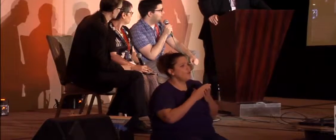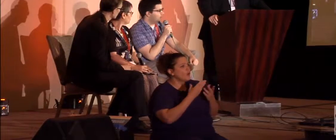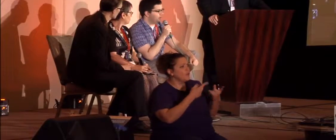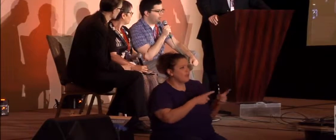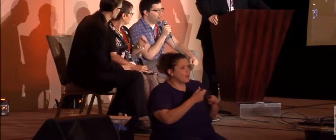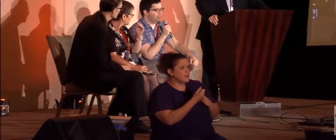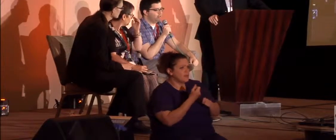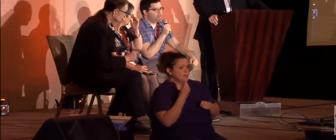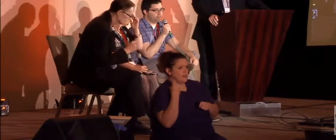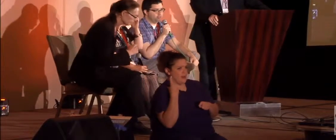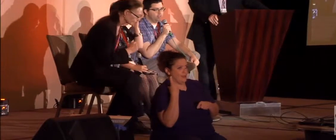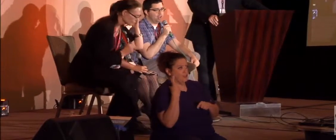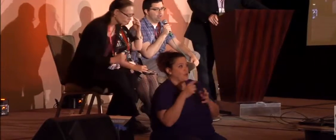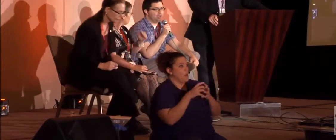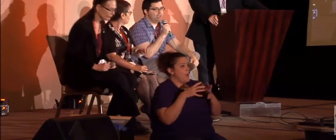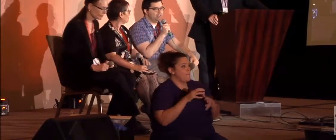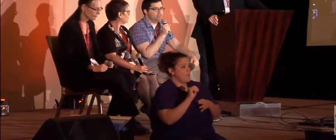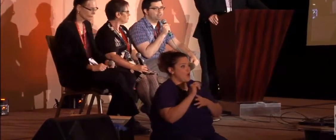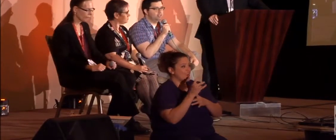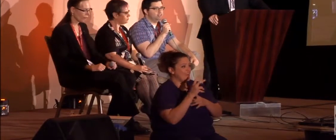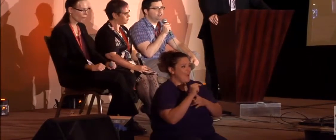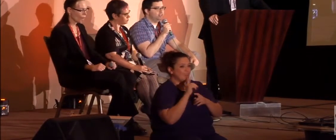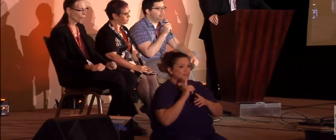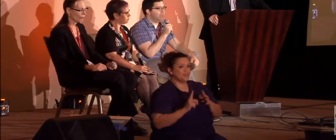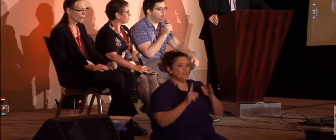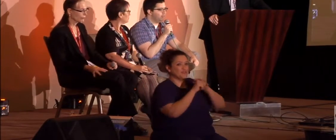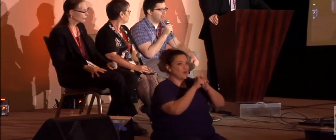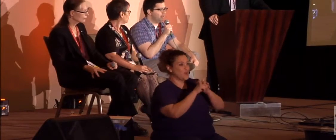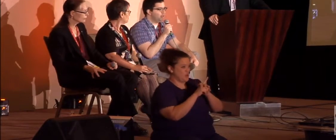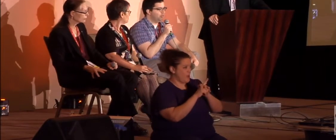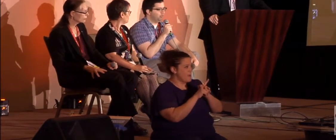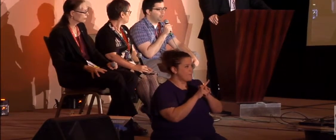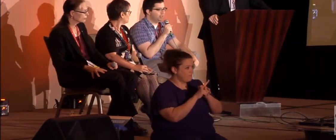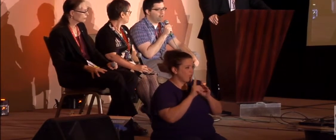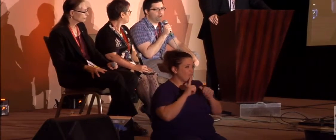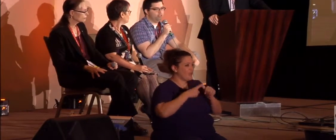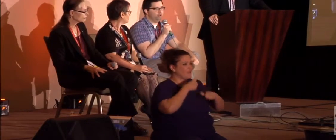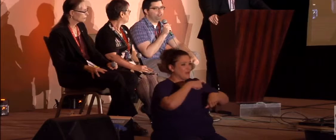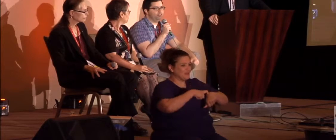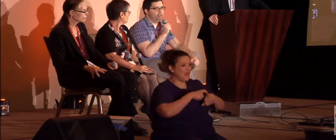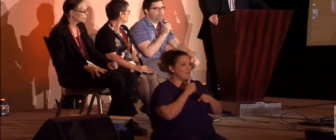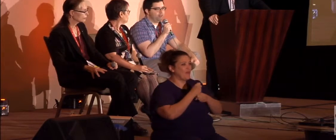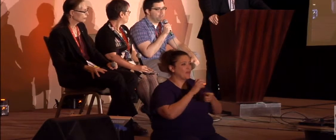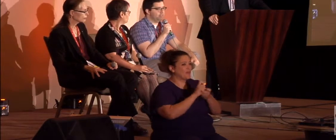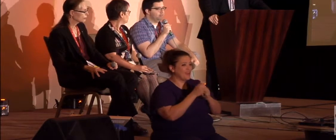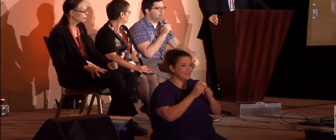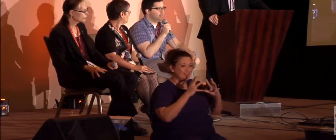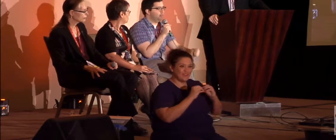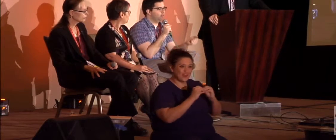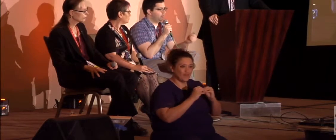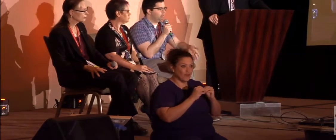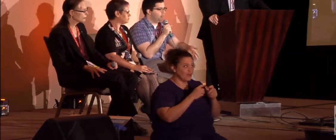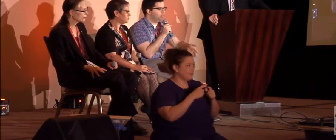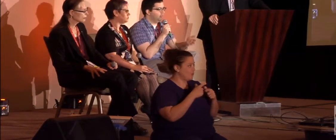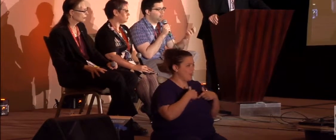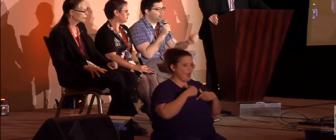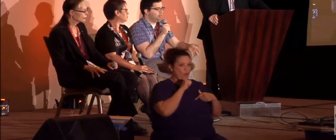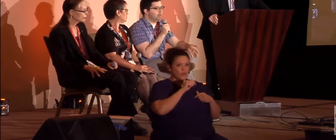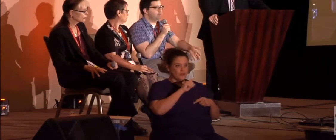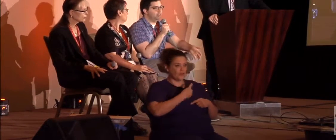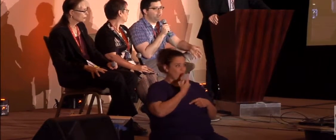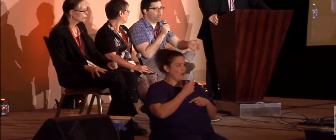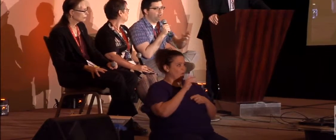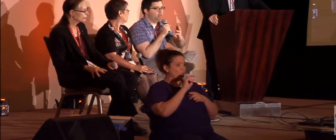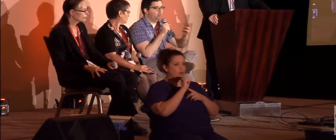Atheists came to Creating Change for the first time. And suddenly, I was not the only one carrying the torch for atheism, because now there was someone, you